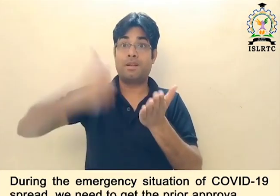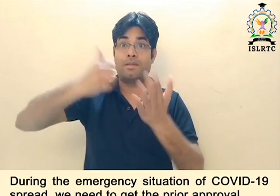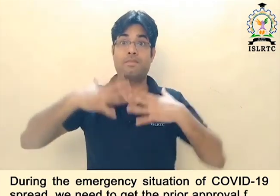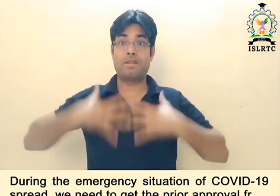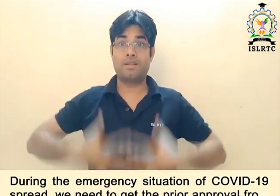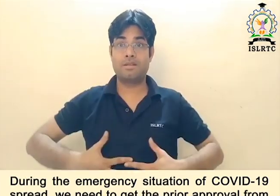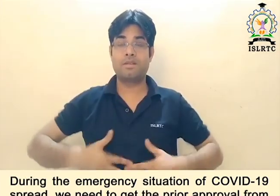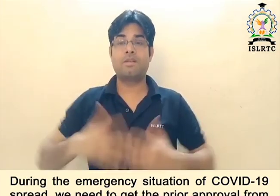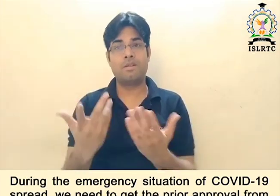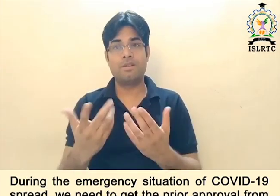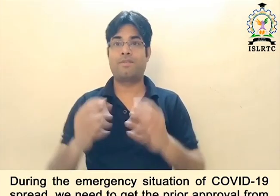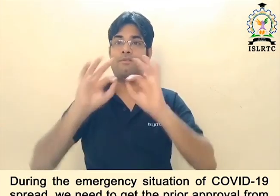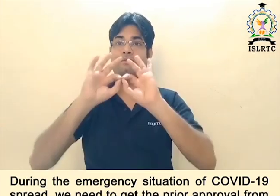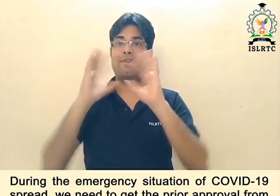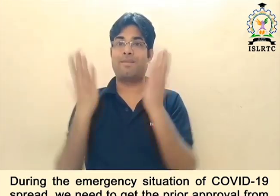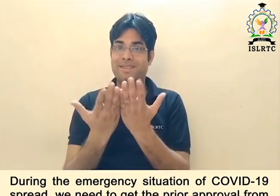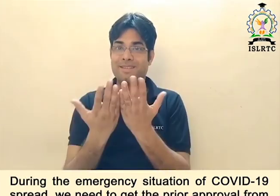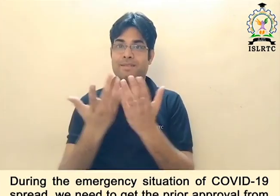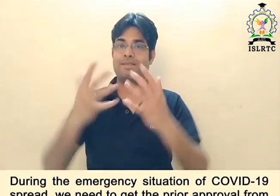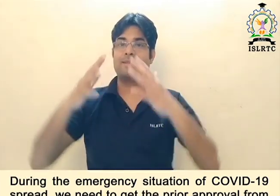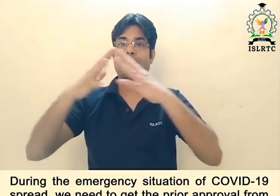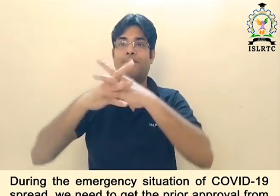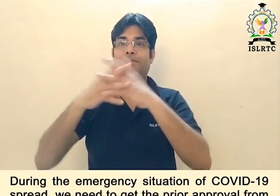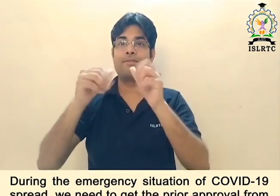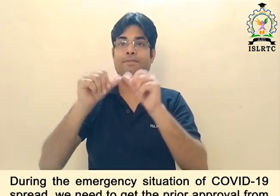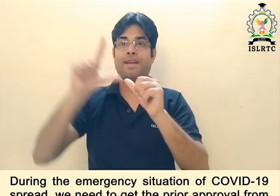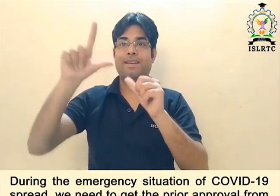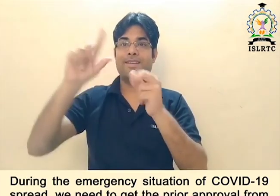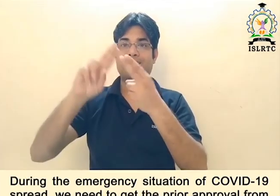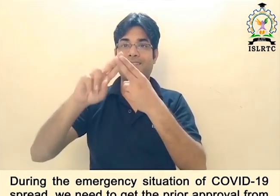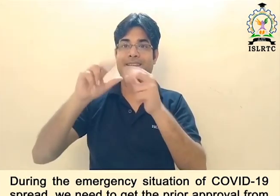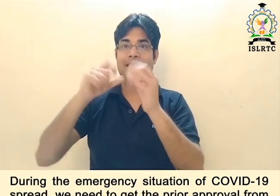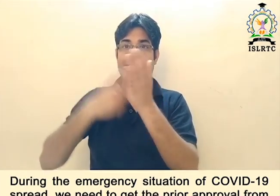under Ministry of Health and Family Welfare